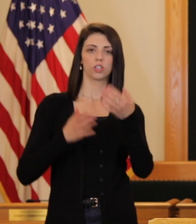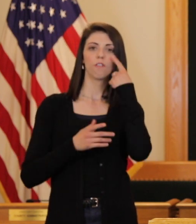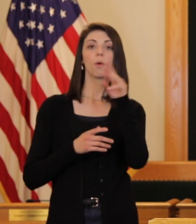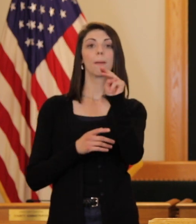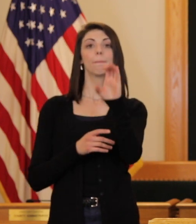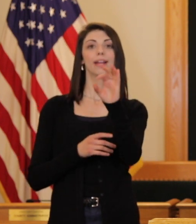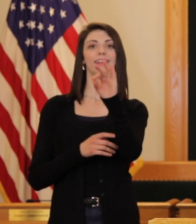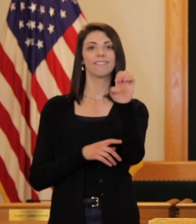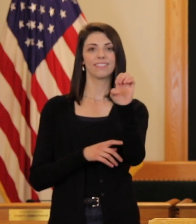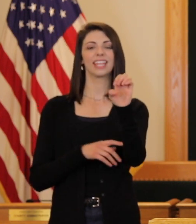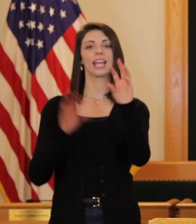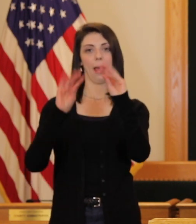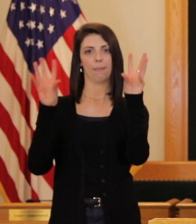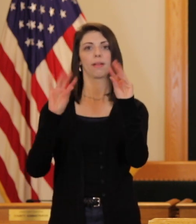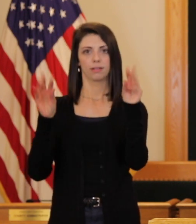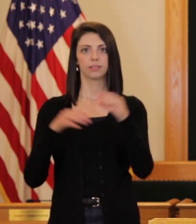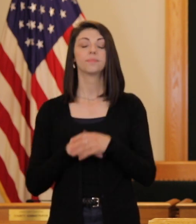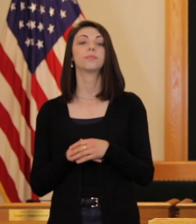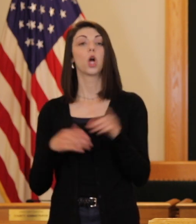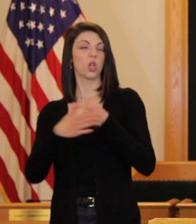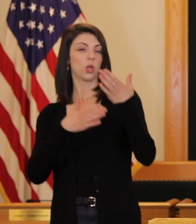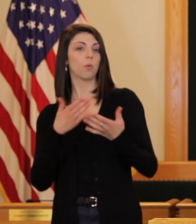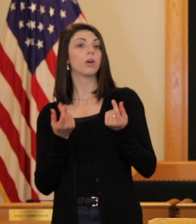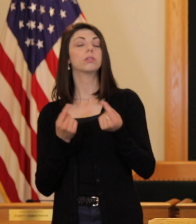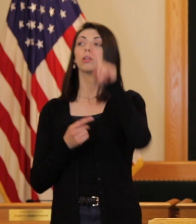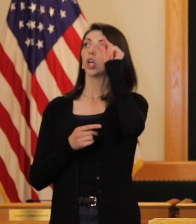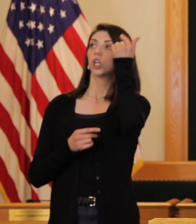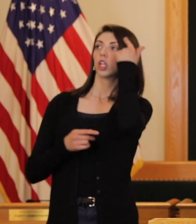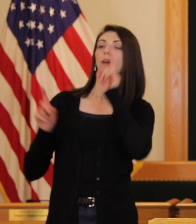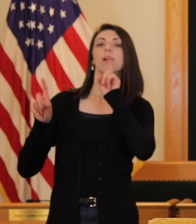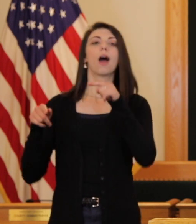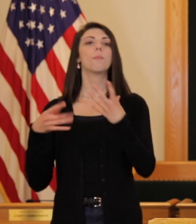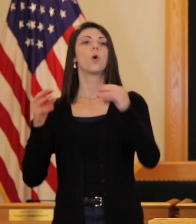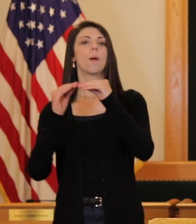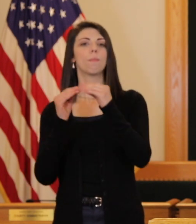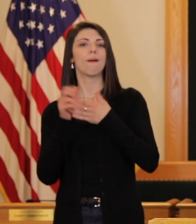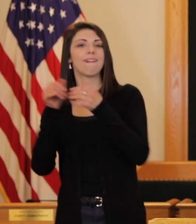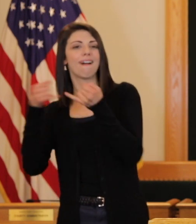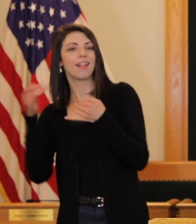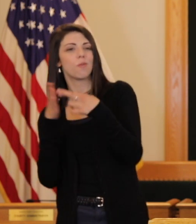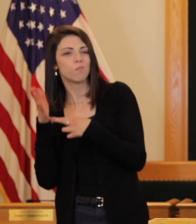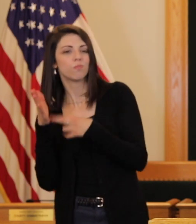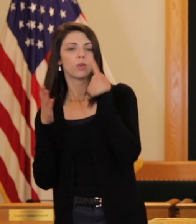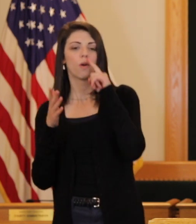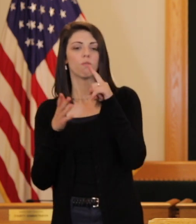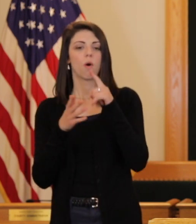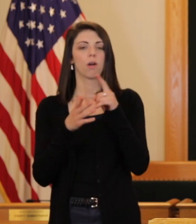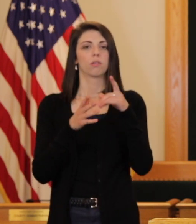Ambulance. Over the weekend, Governor Cuomo issued some additional guidelines for counties that are in Phase 1 of